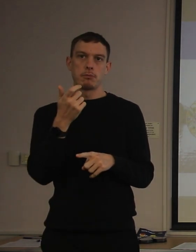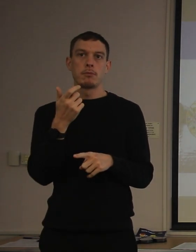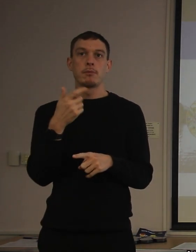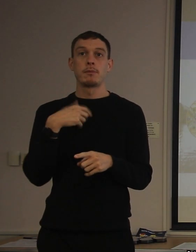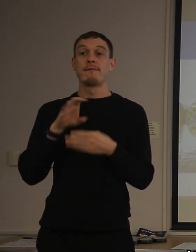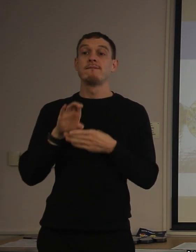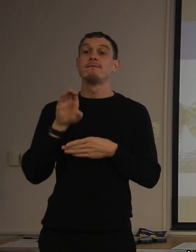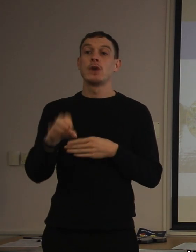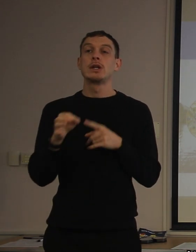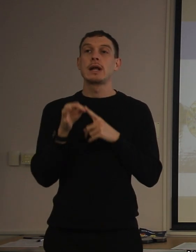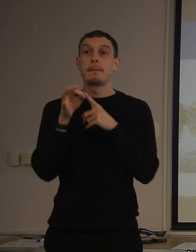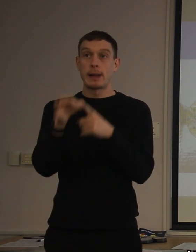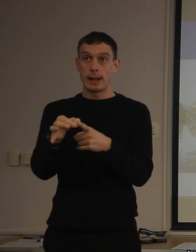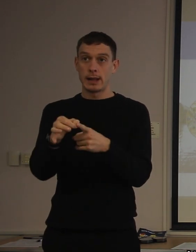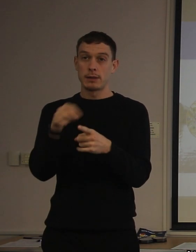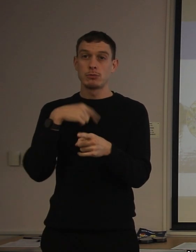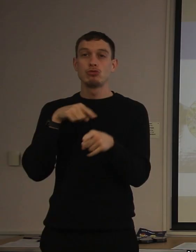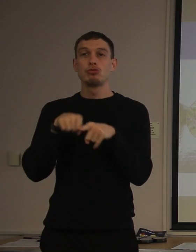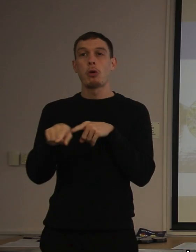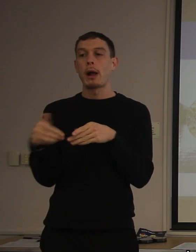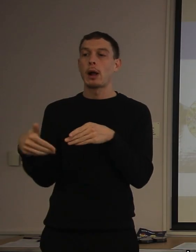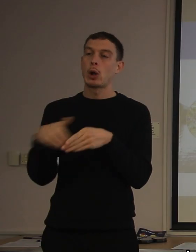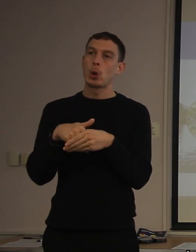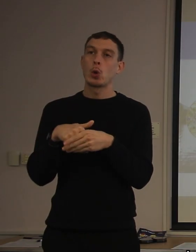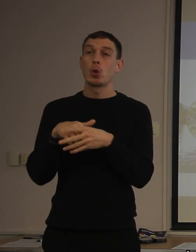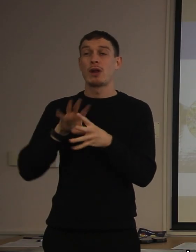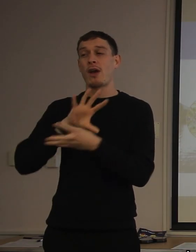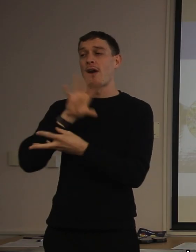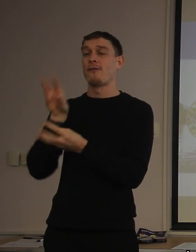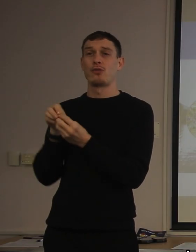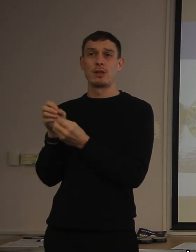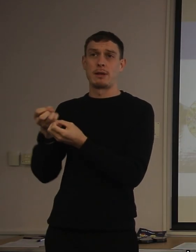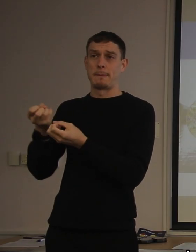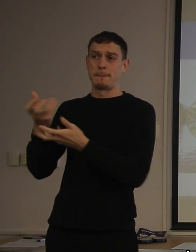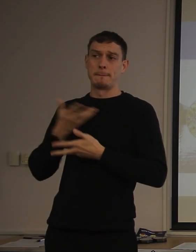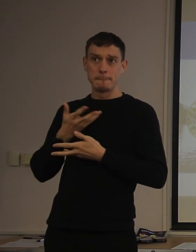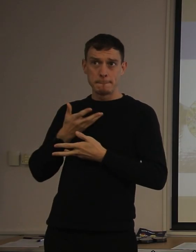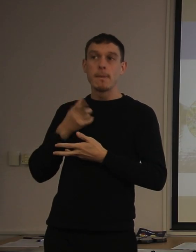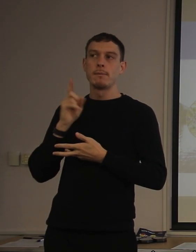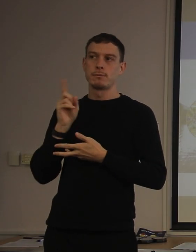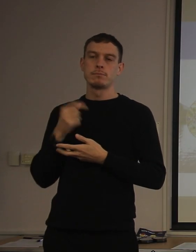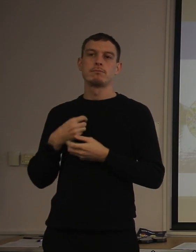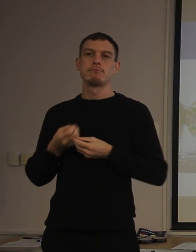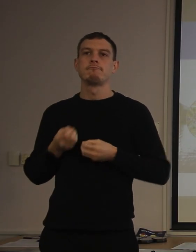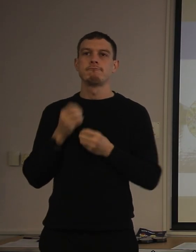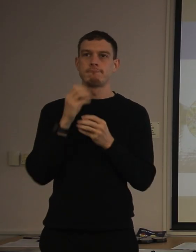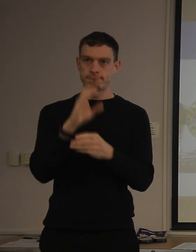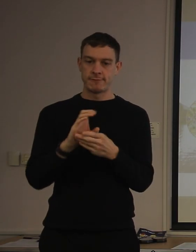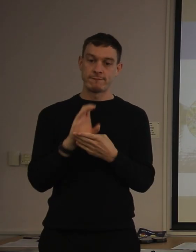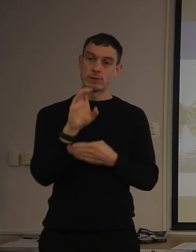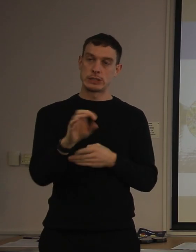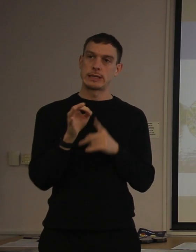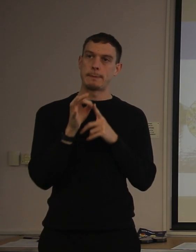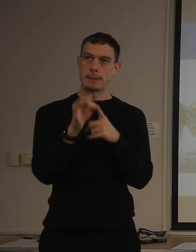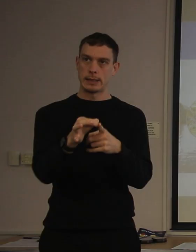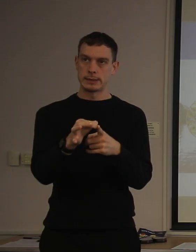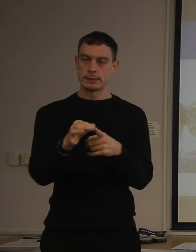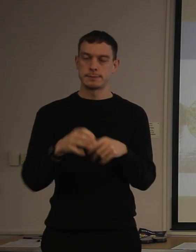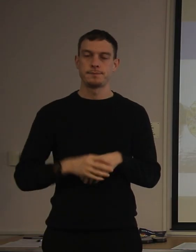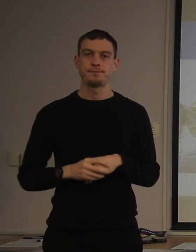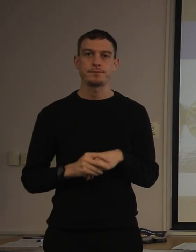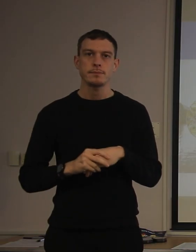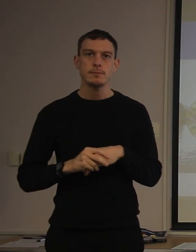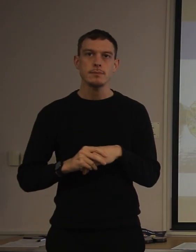in a funding application, I always try and include everything that we've been asked for. So it might take a little bit of time, but we